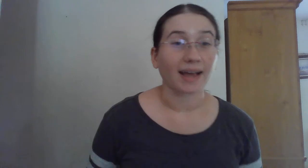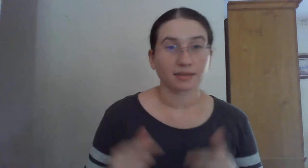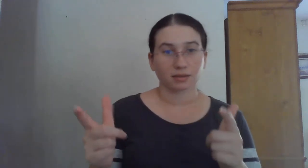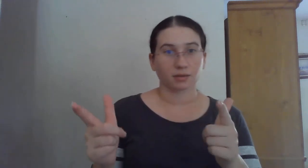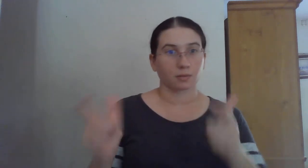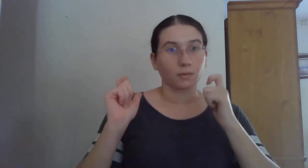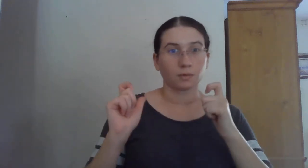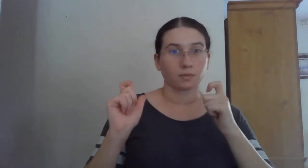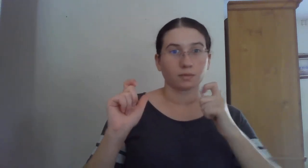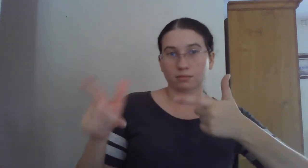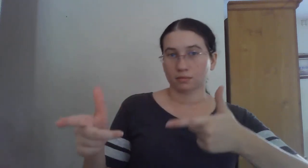fast,